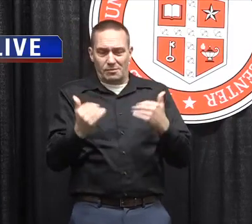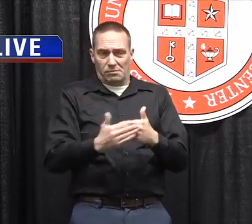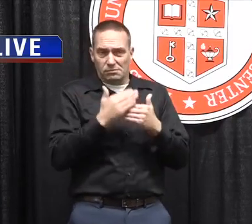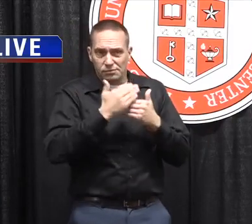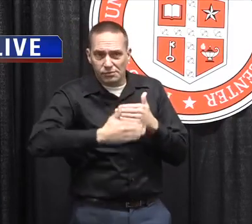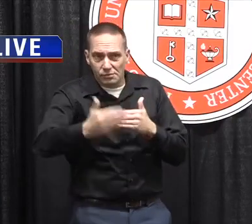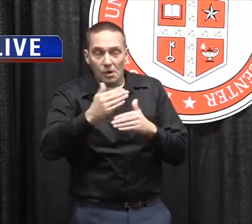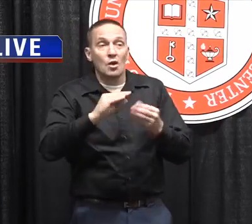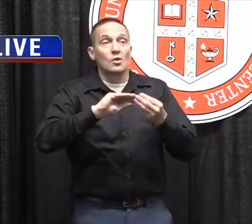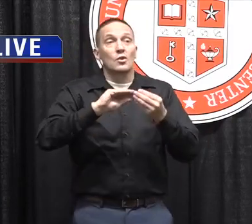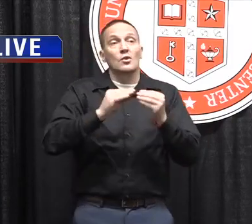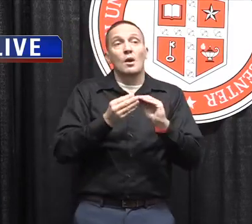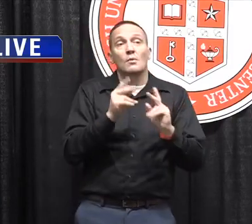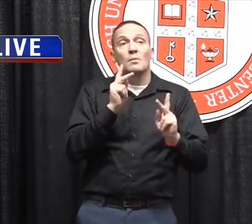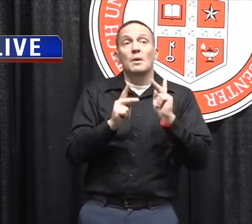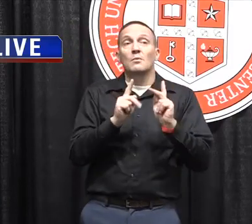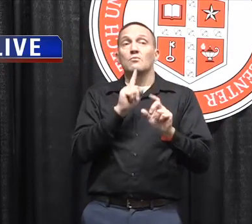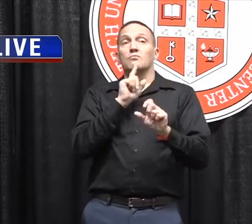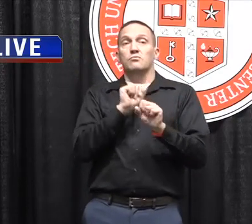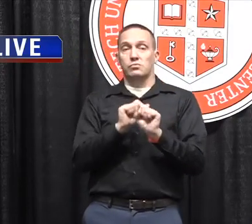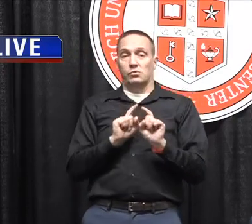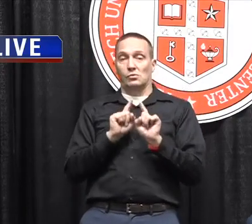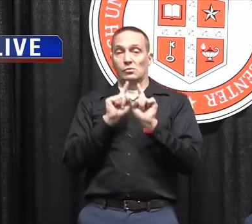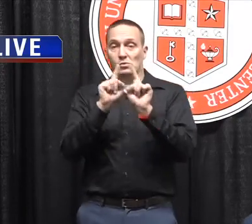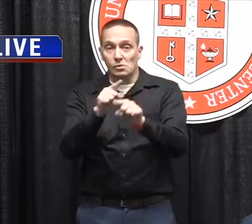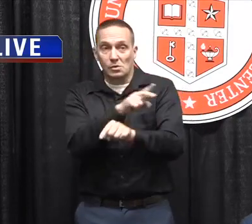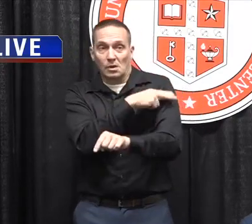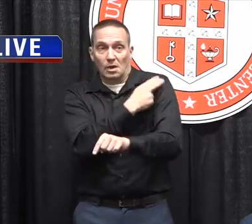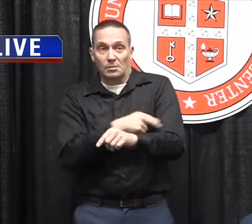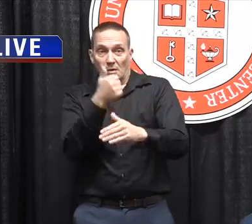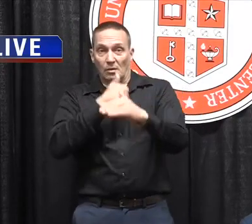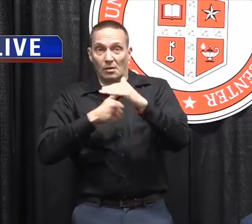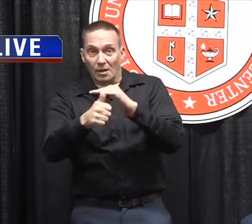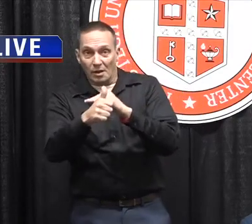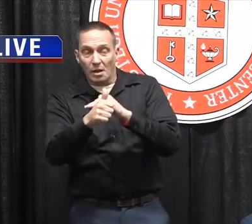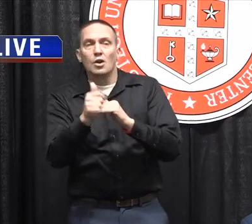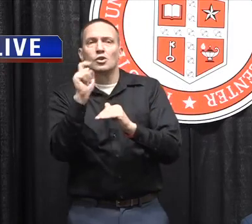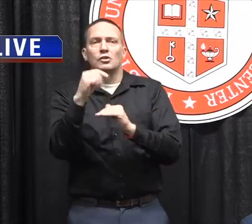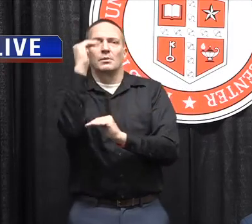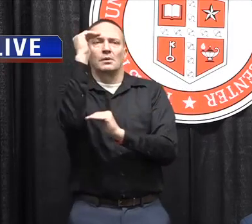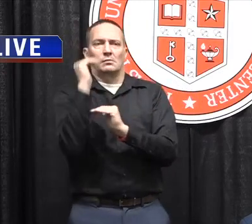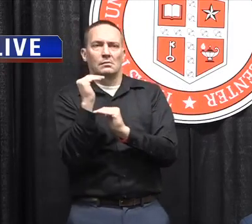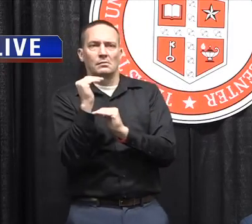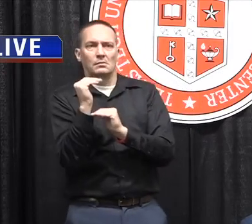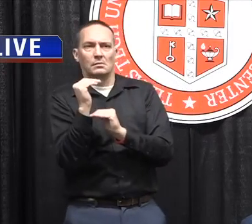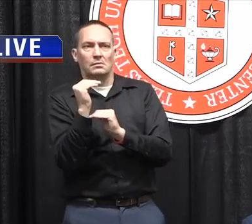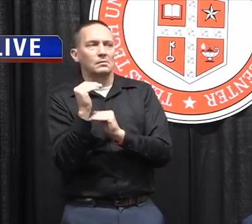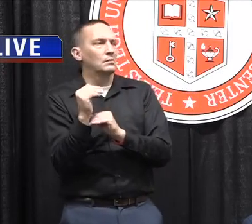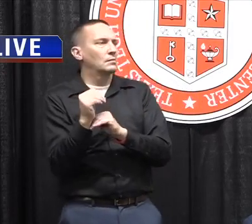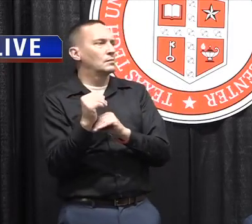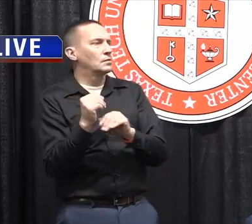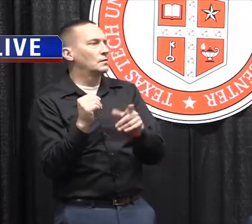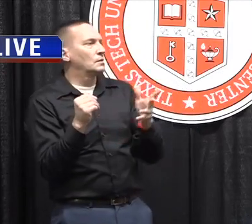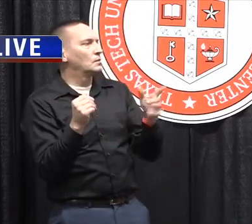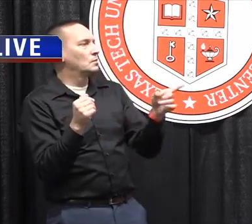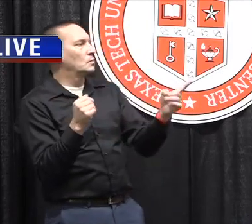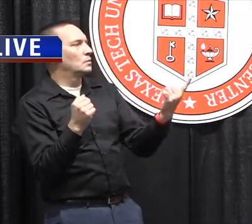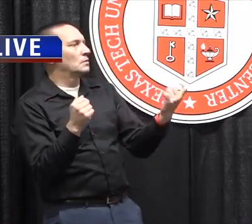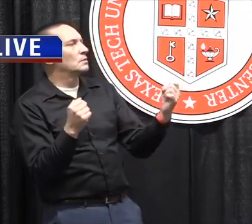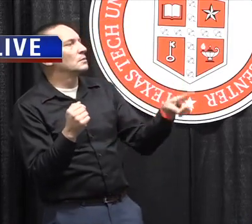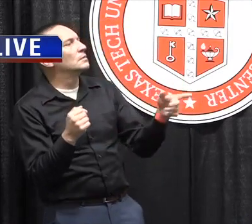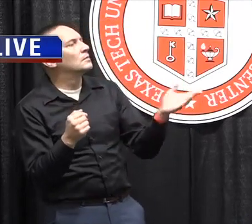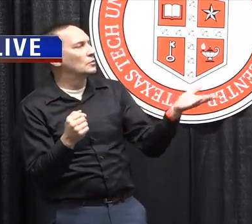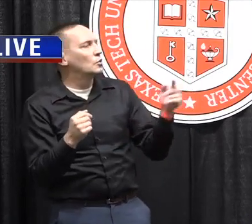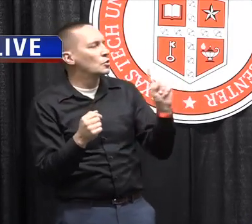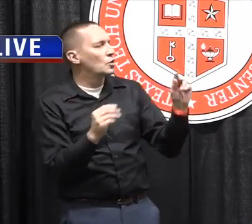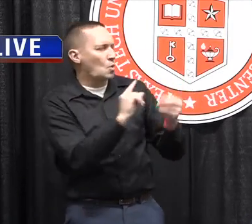with the receipt of this drug. Last question. You've had a couple. She had one, I think. We'll give it to